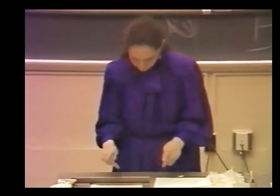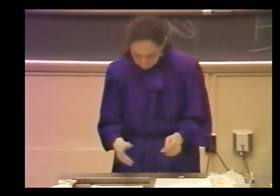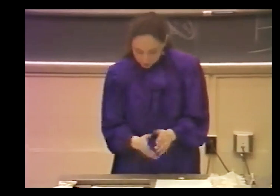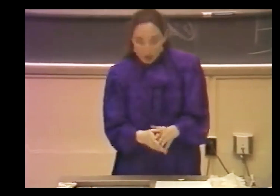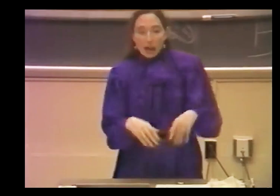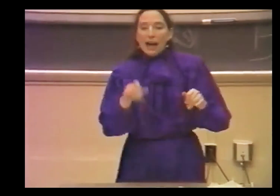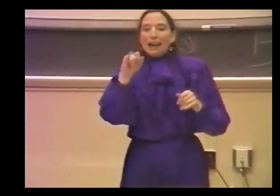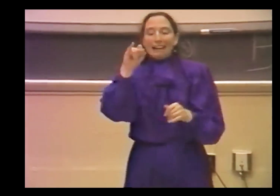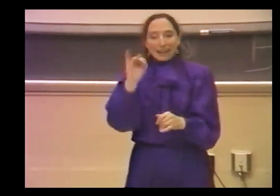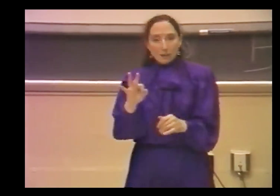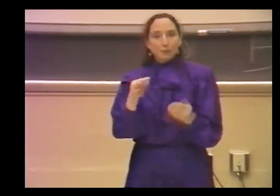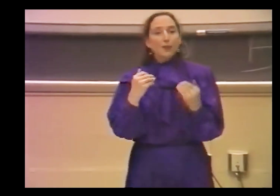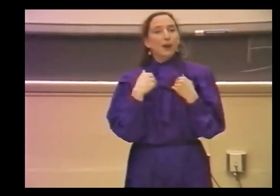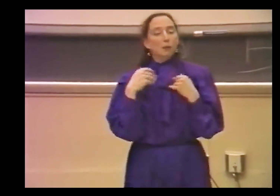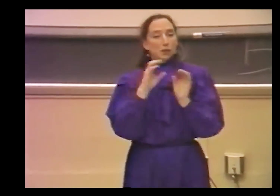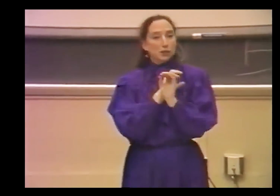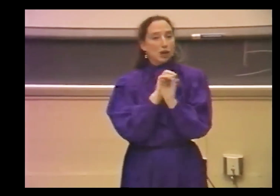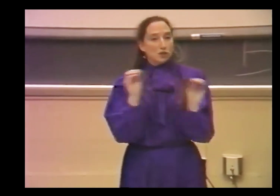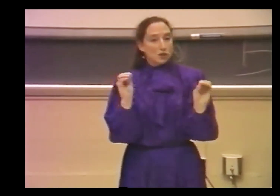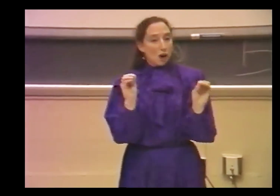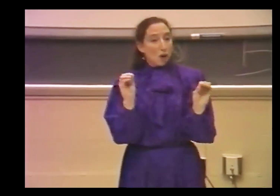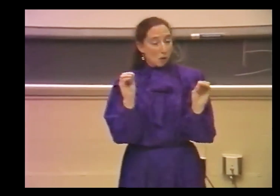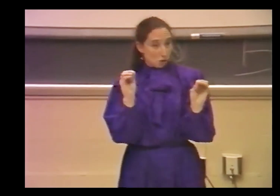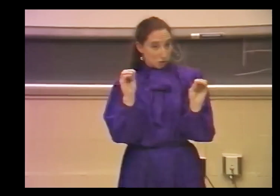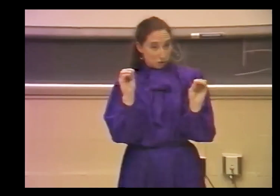Okay. If there was no